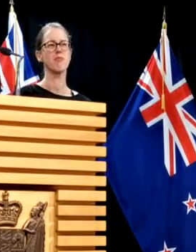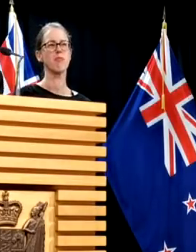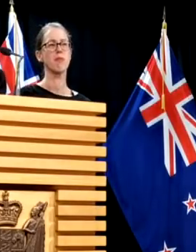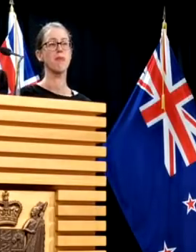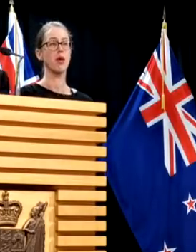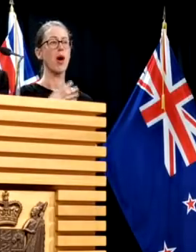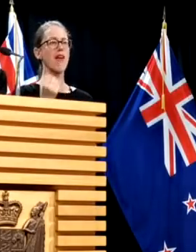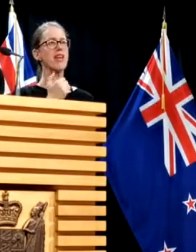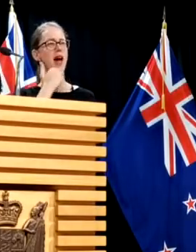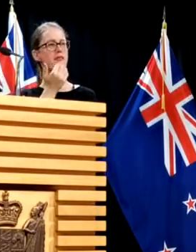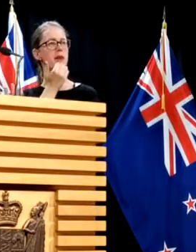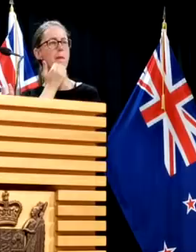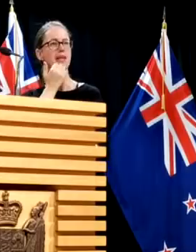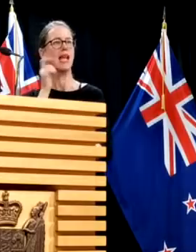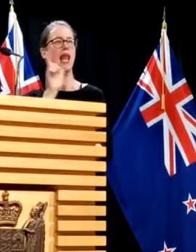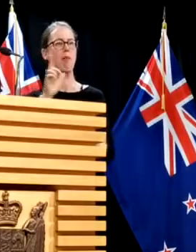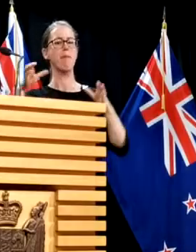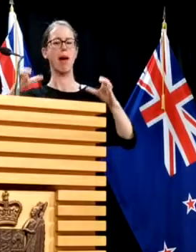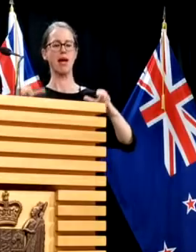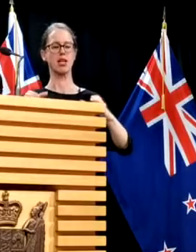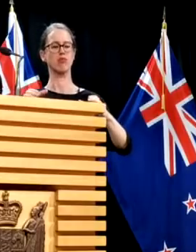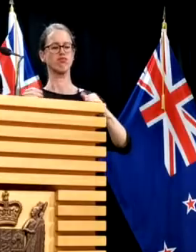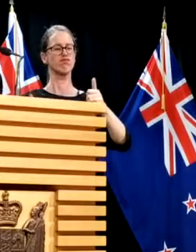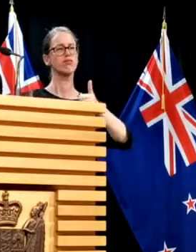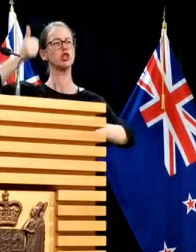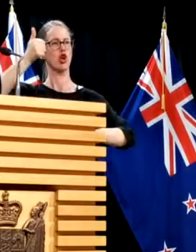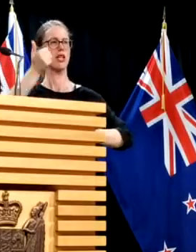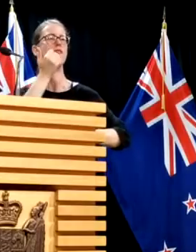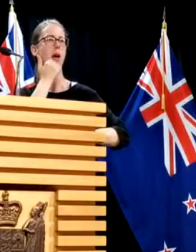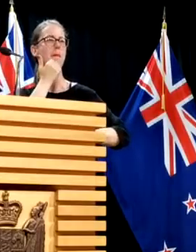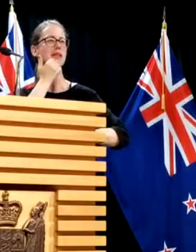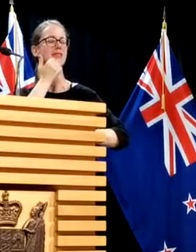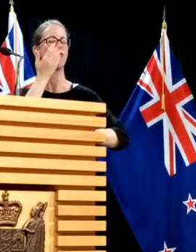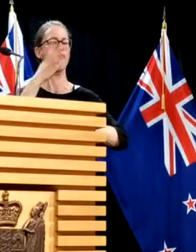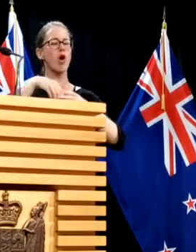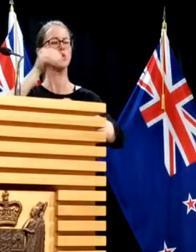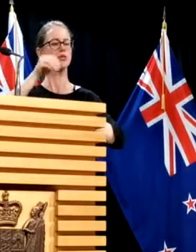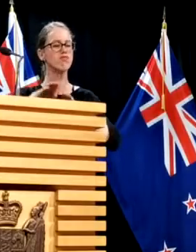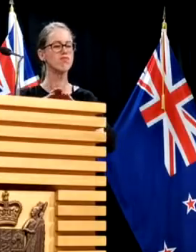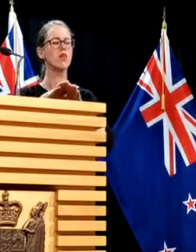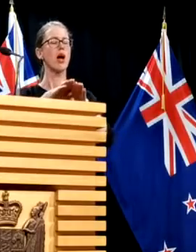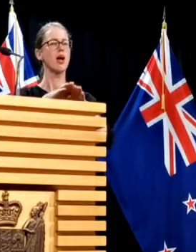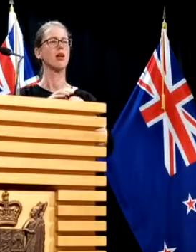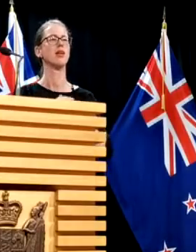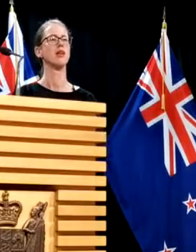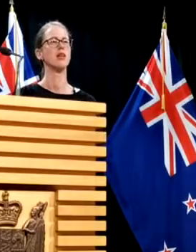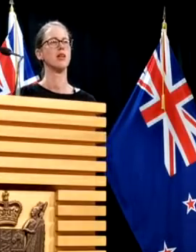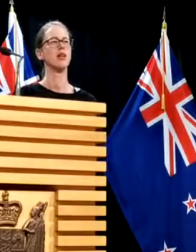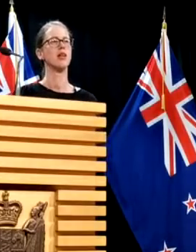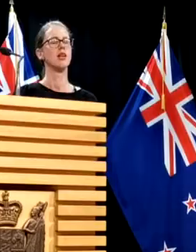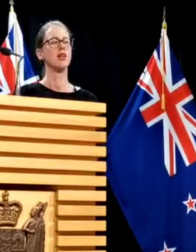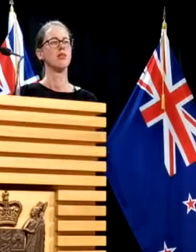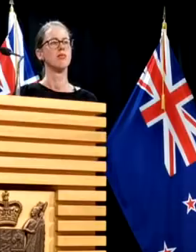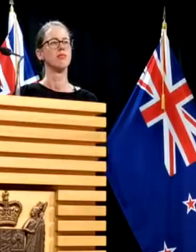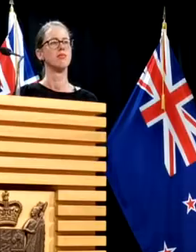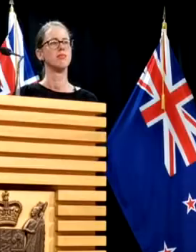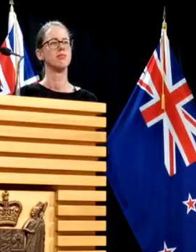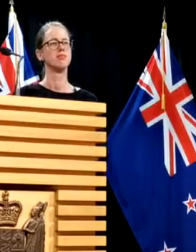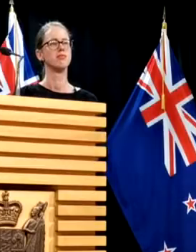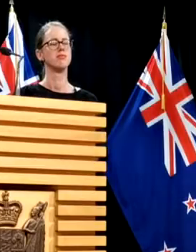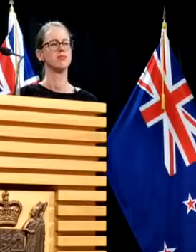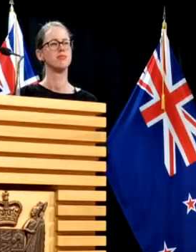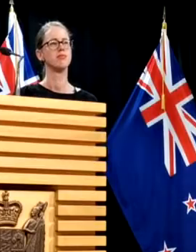of numbers in the House. We have certainty and stability. But at the same time, we won't therefore